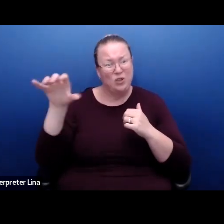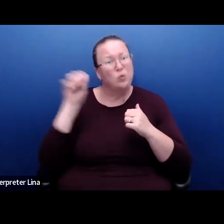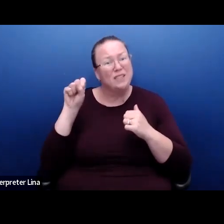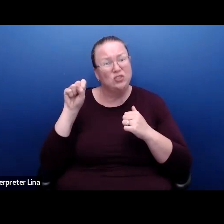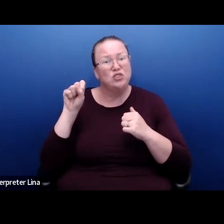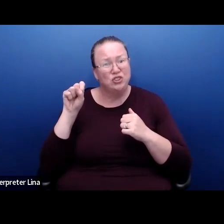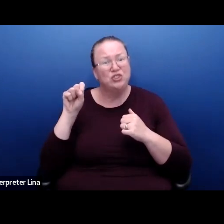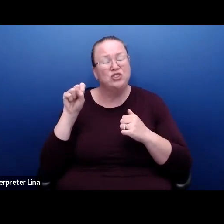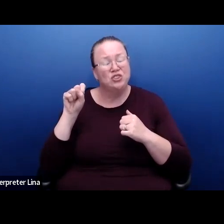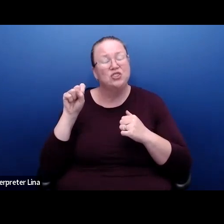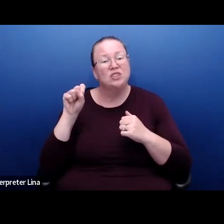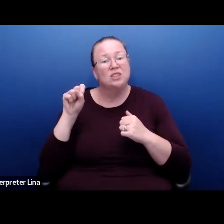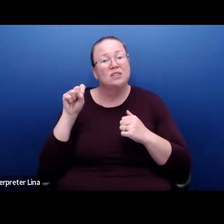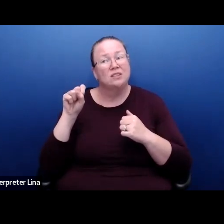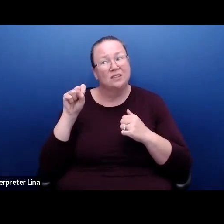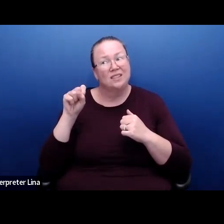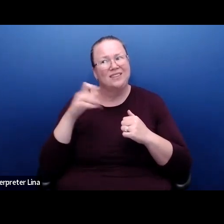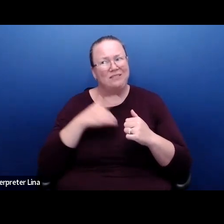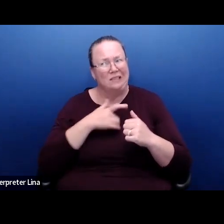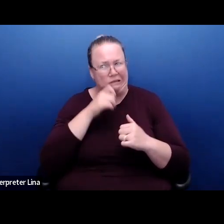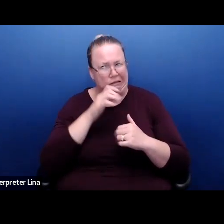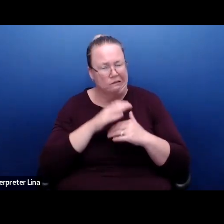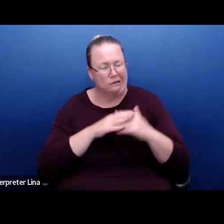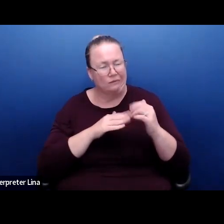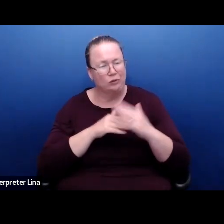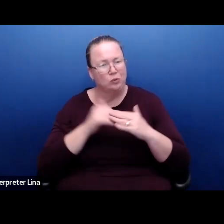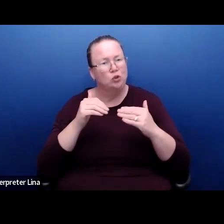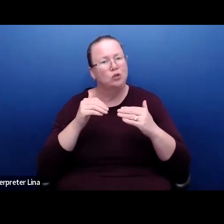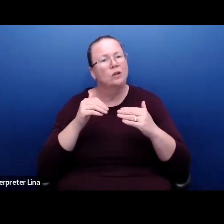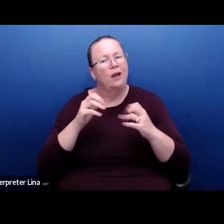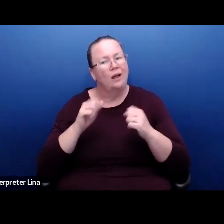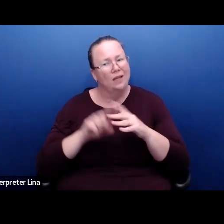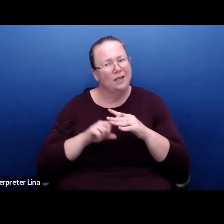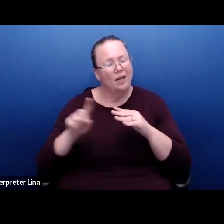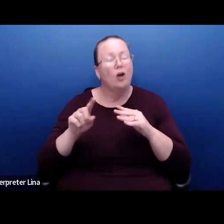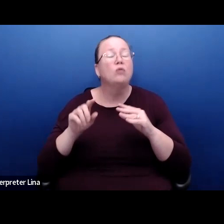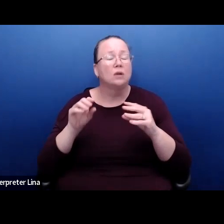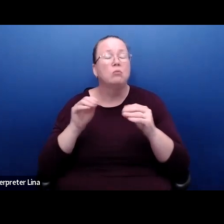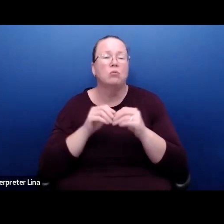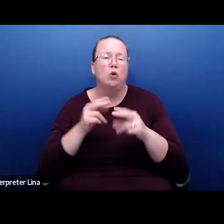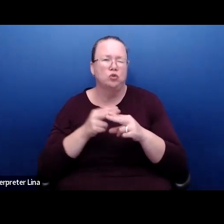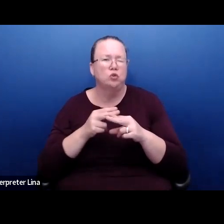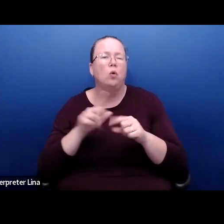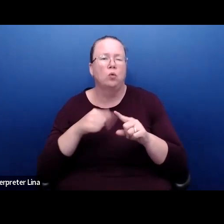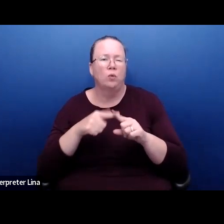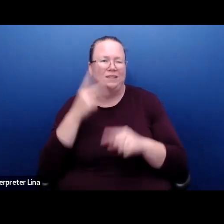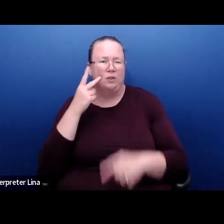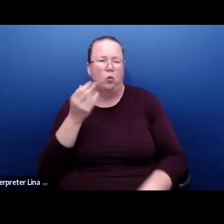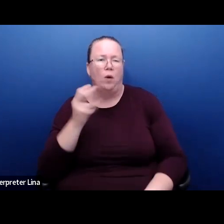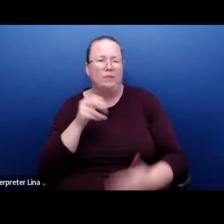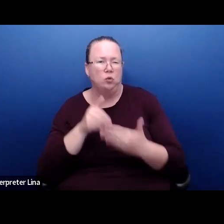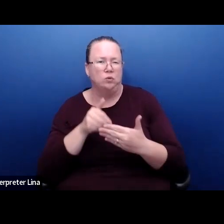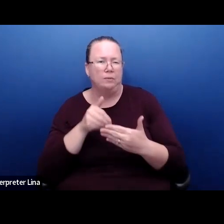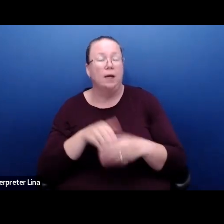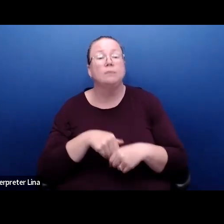that distance between you feeling comfortable and you get out of the house is much shorter when there are weapons close by.